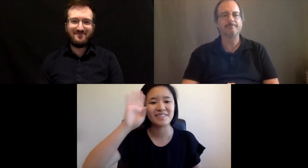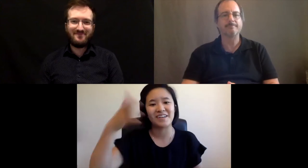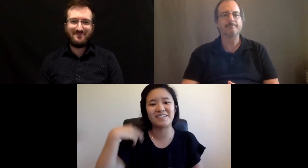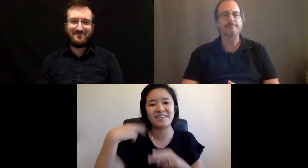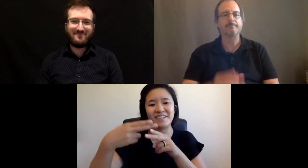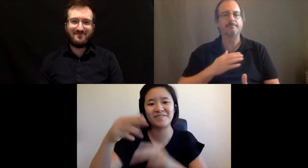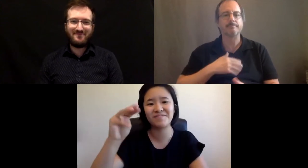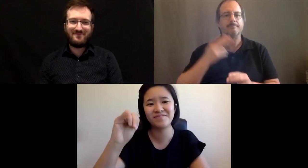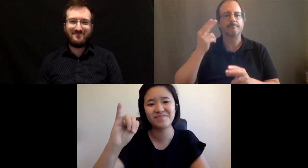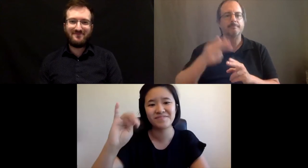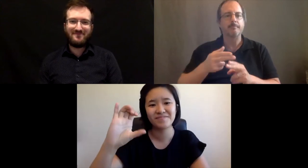Hello.